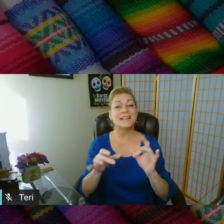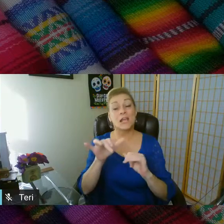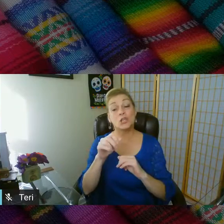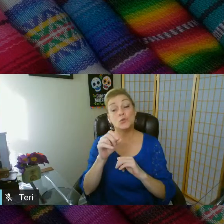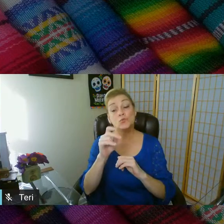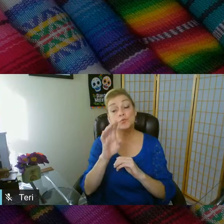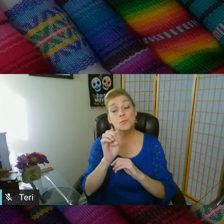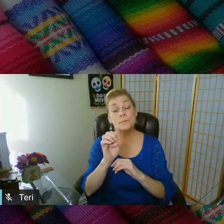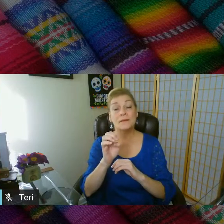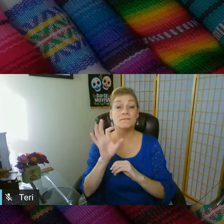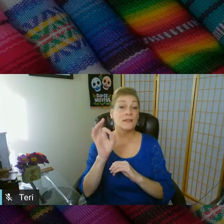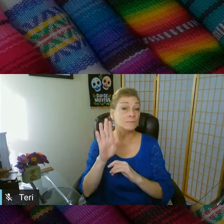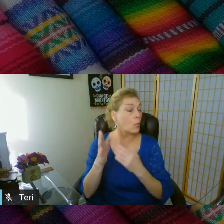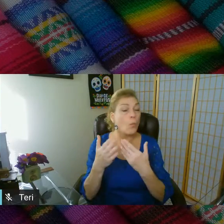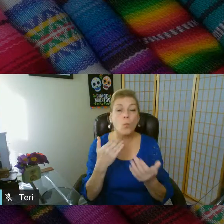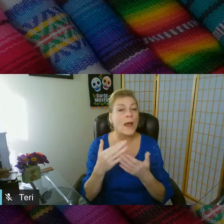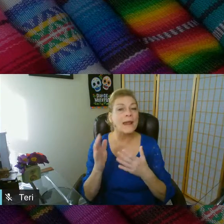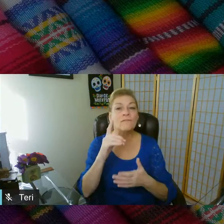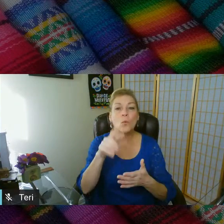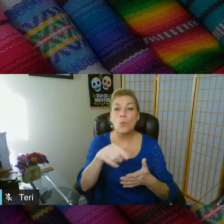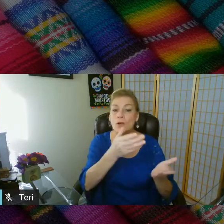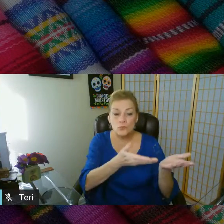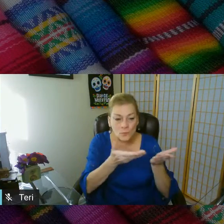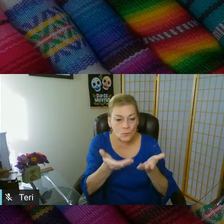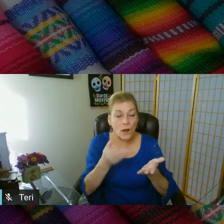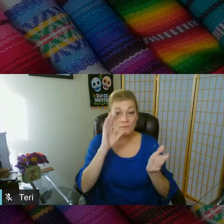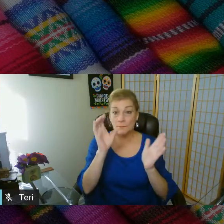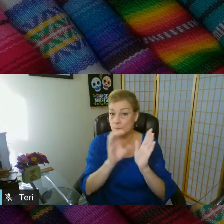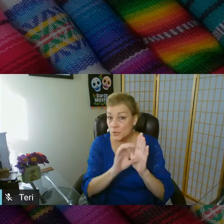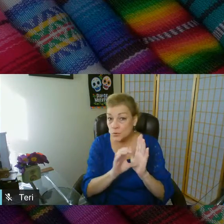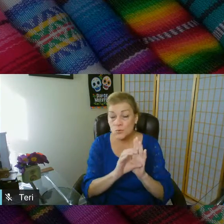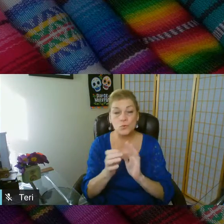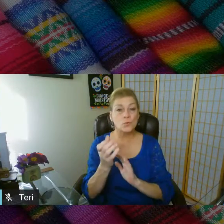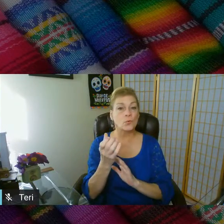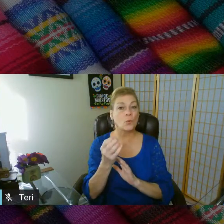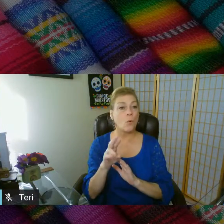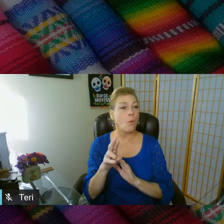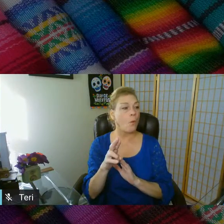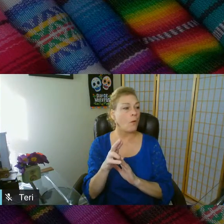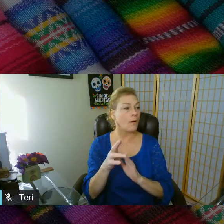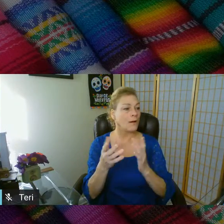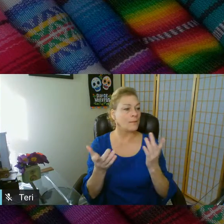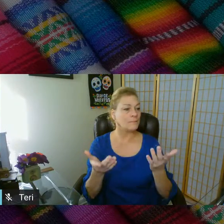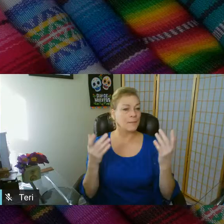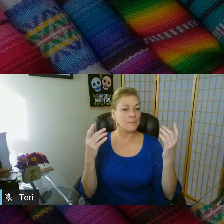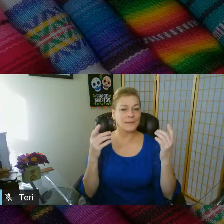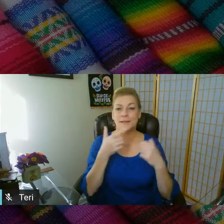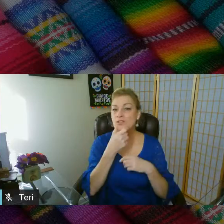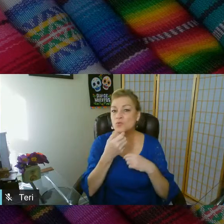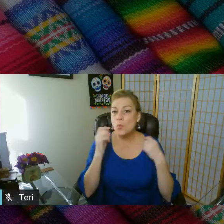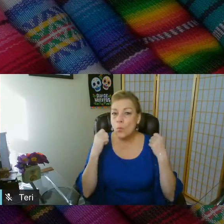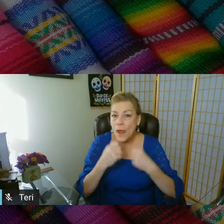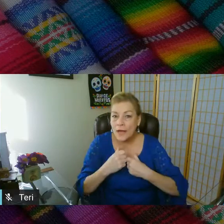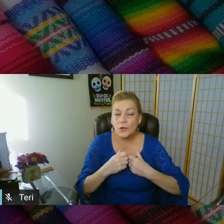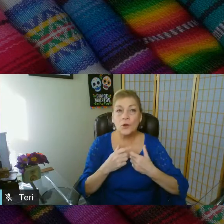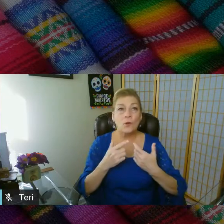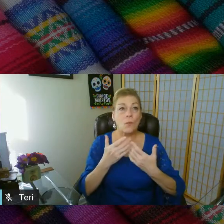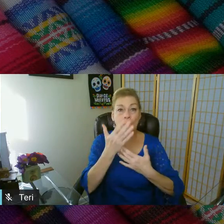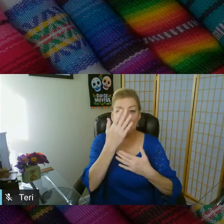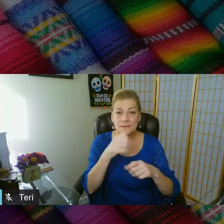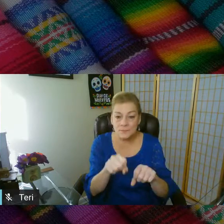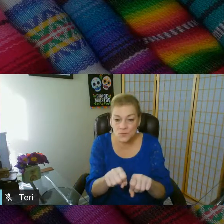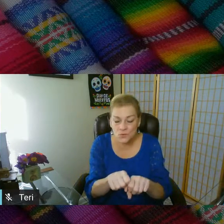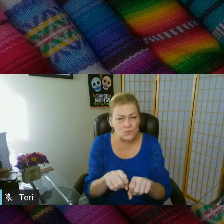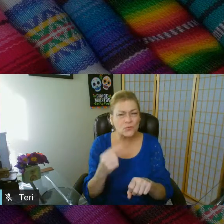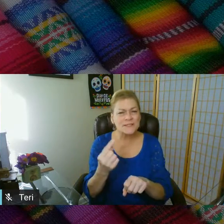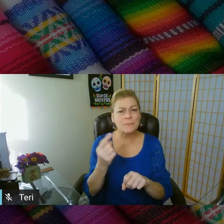you're holding with you, whether it's a photo or whether it's a pair of slippers or a sweater or something that you received as a gift from a loved